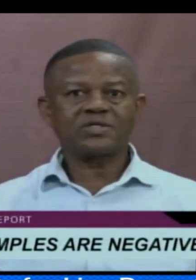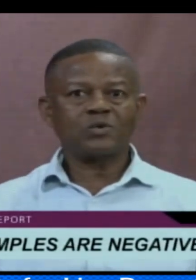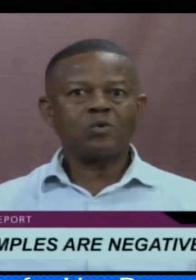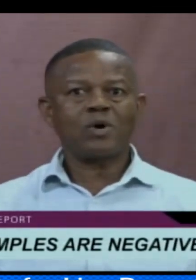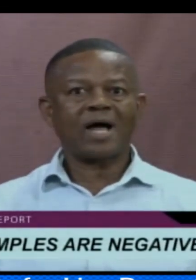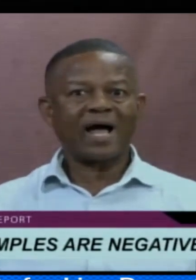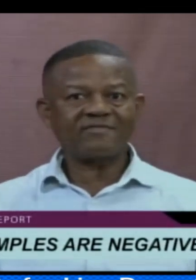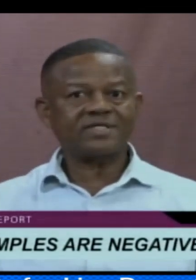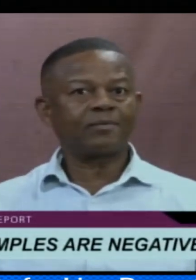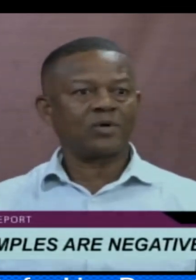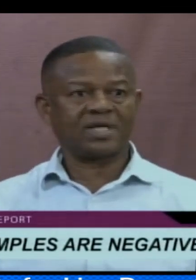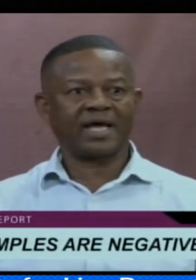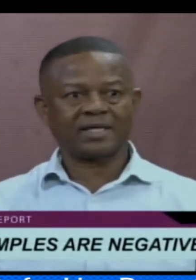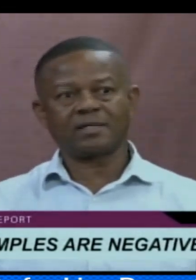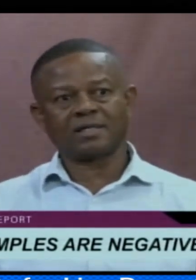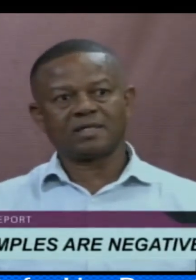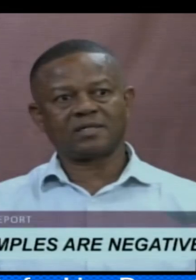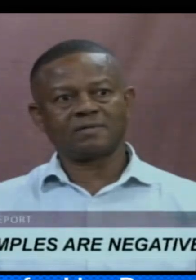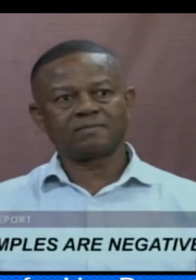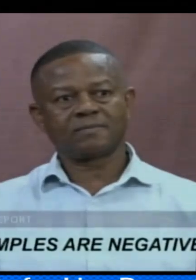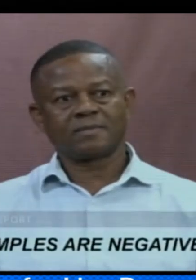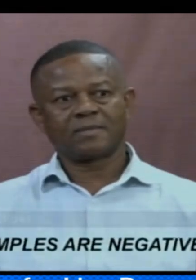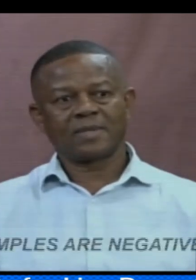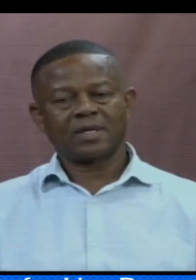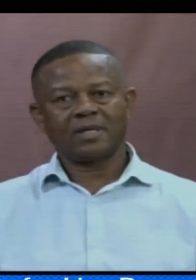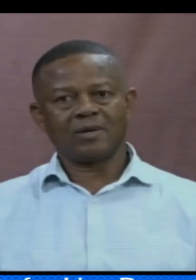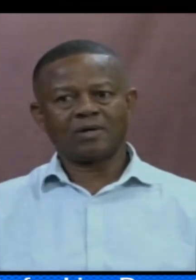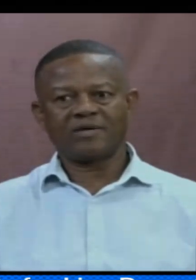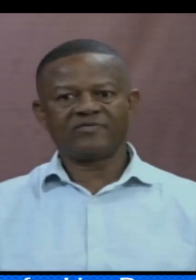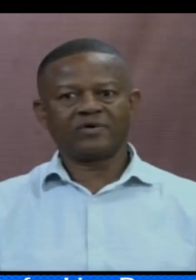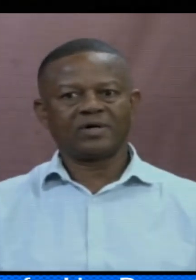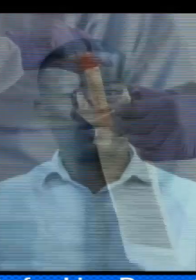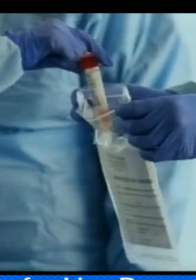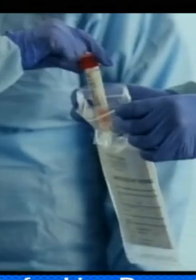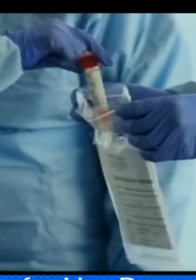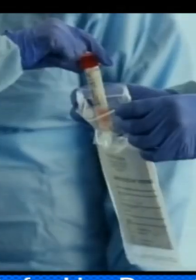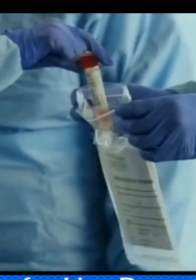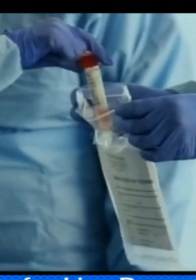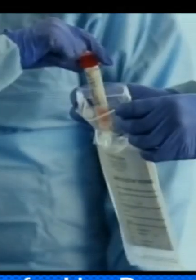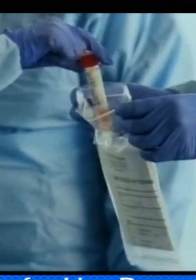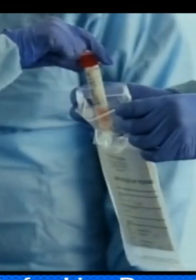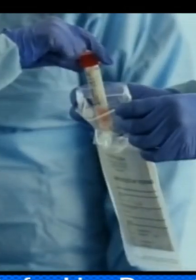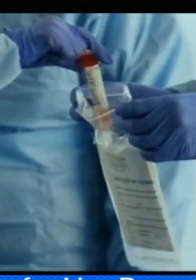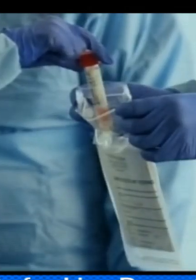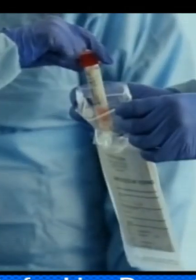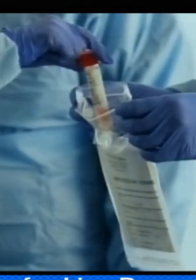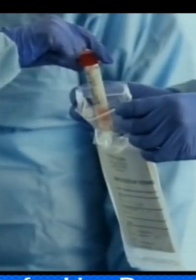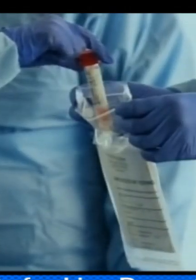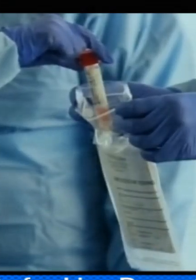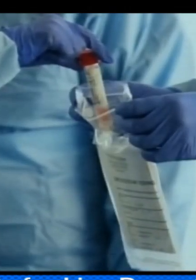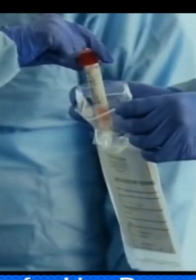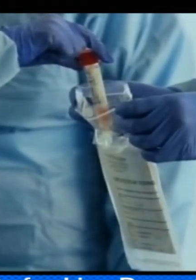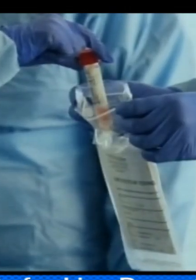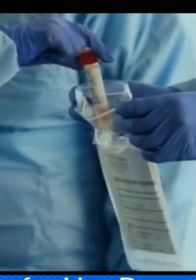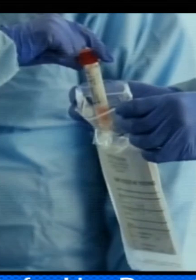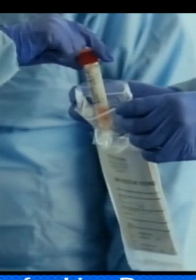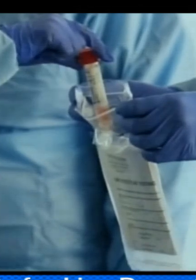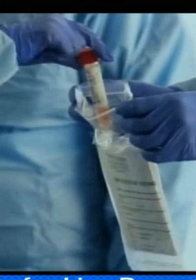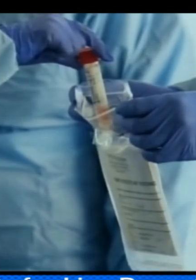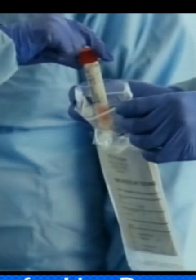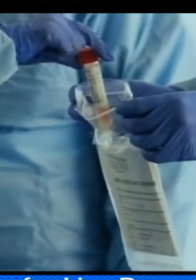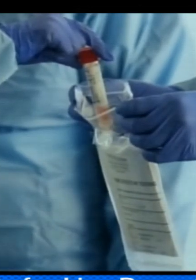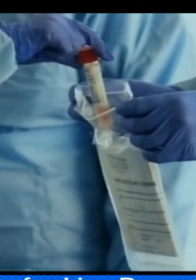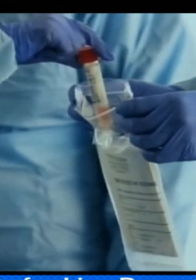testing for the coronavirus have returned negative. Dr. George Mitchell has been providing regular updates to the nation on the